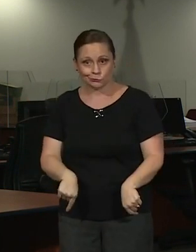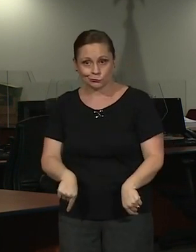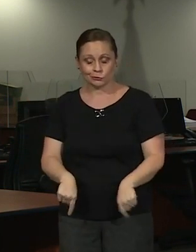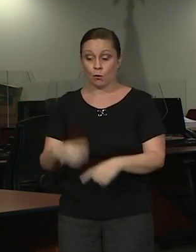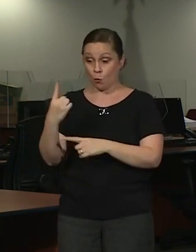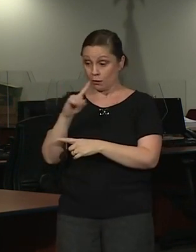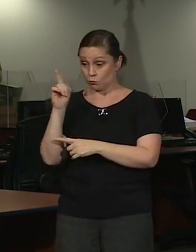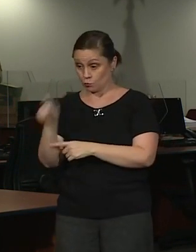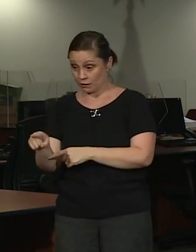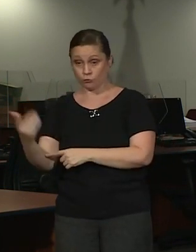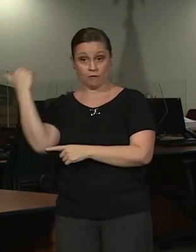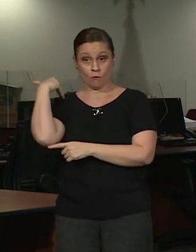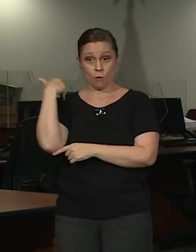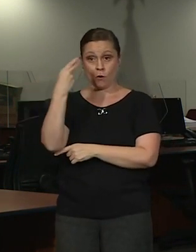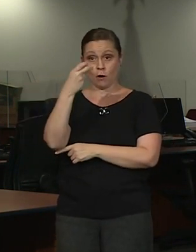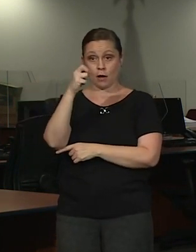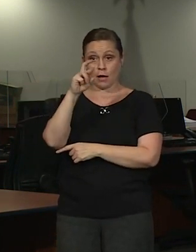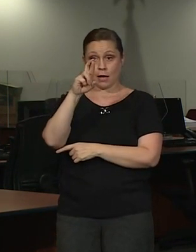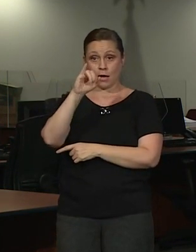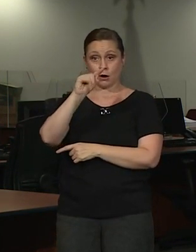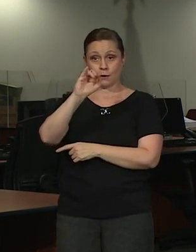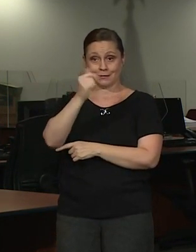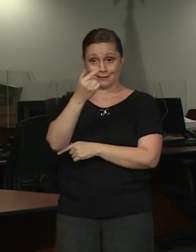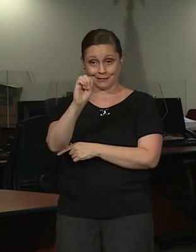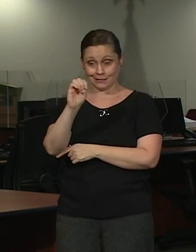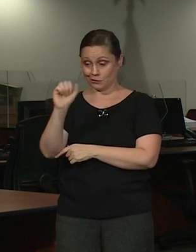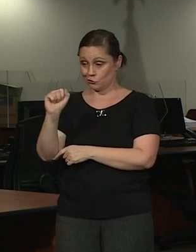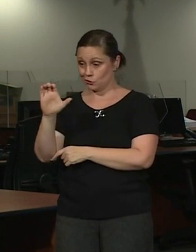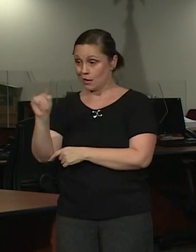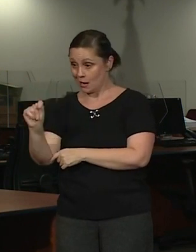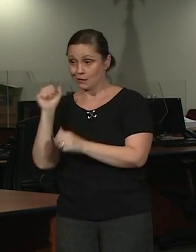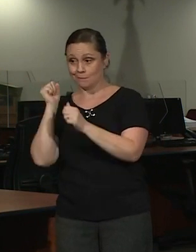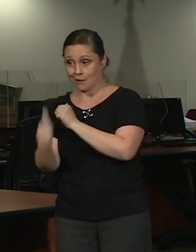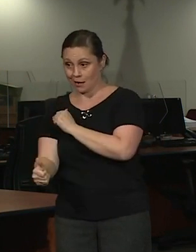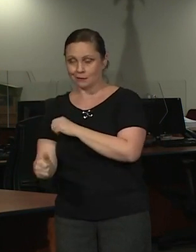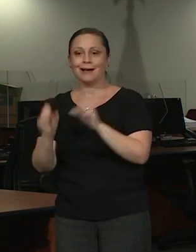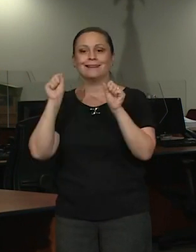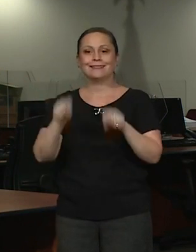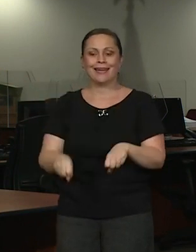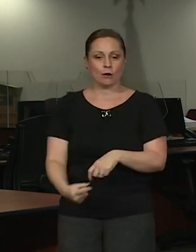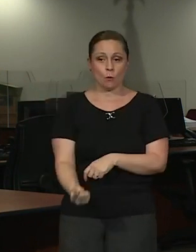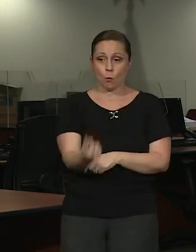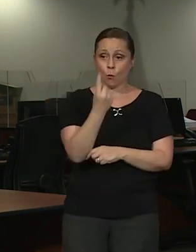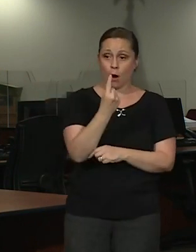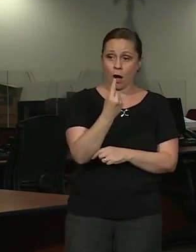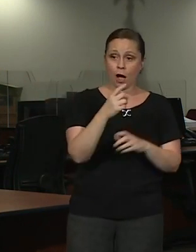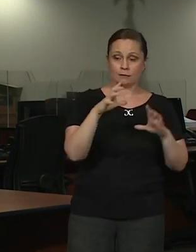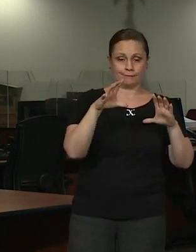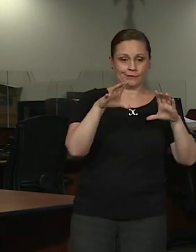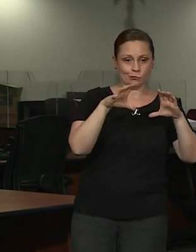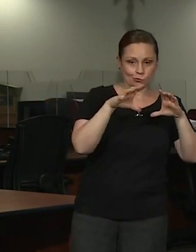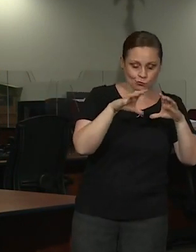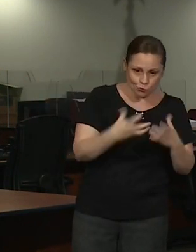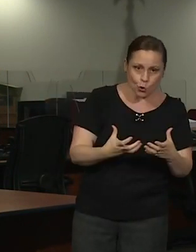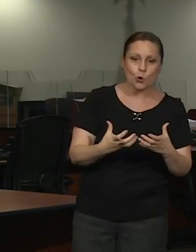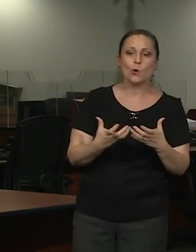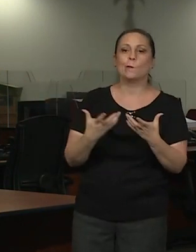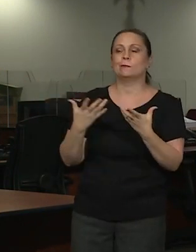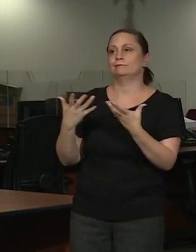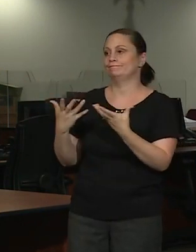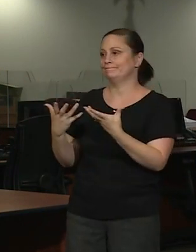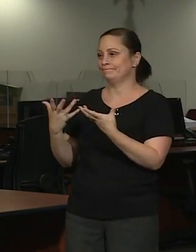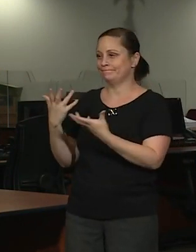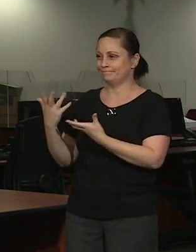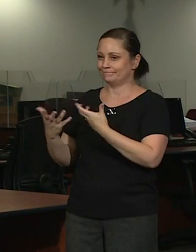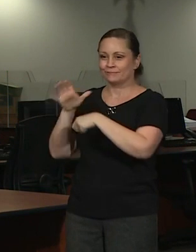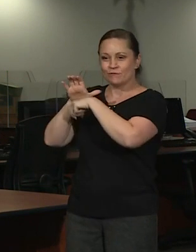is whether one legislative group, one session, can bind the next. And Solicitor General Cook and